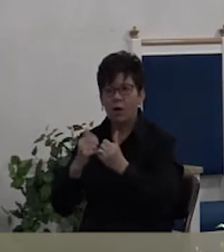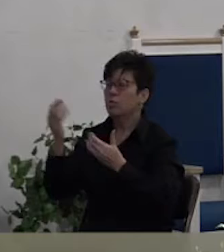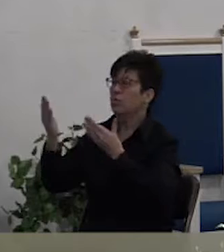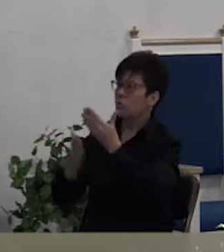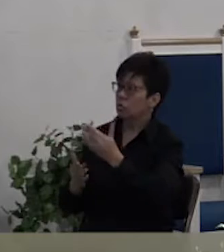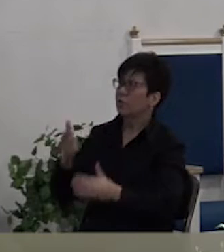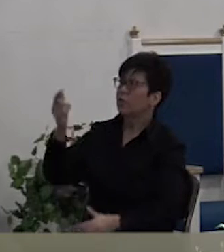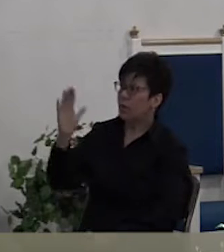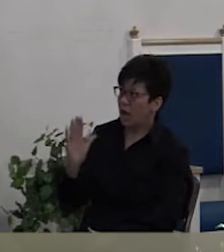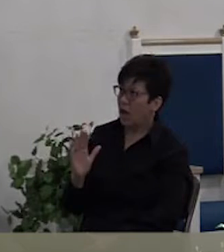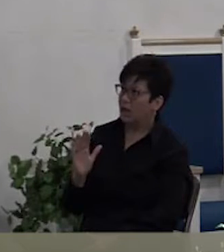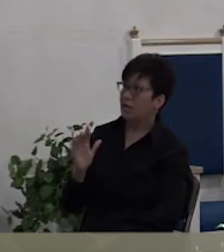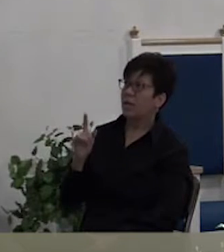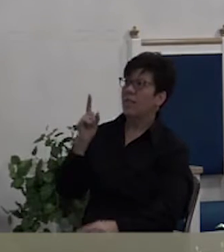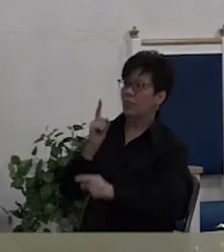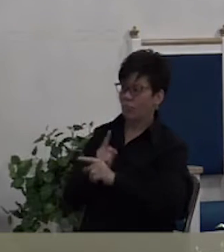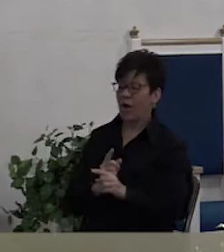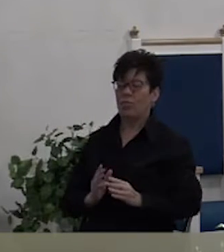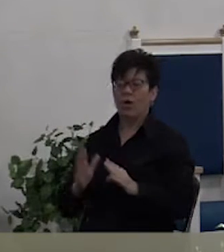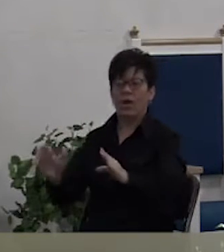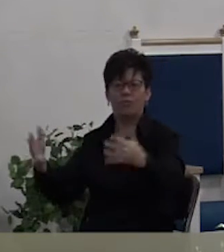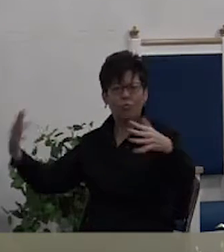serve God the correct way.